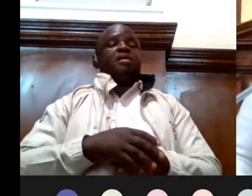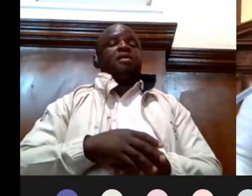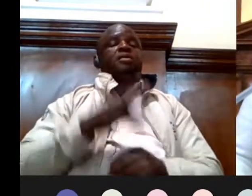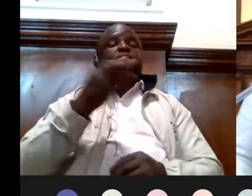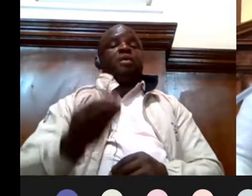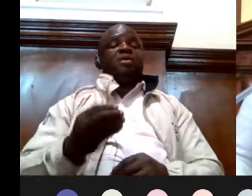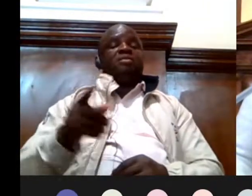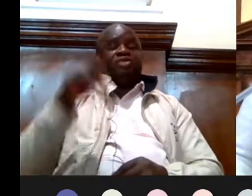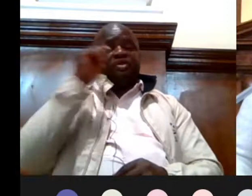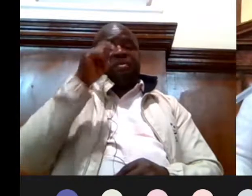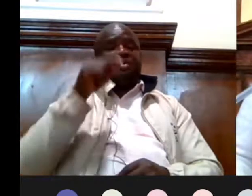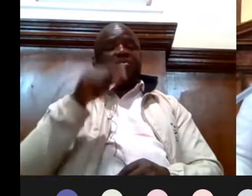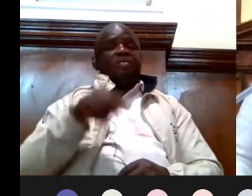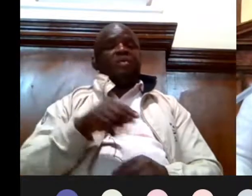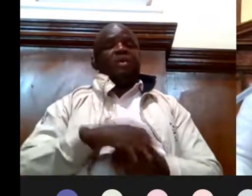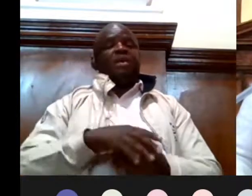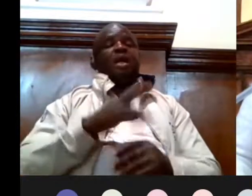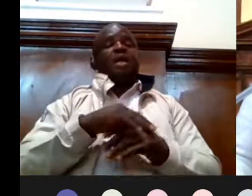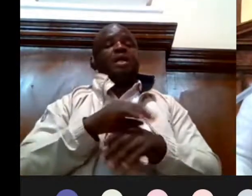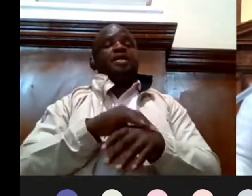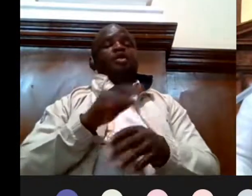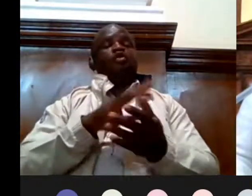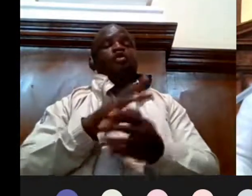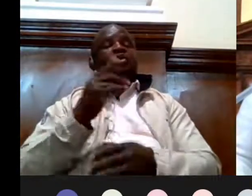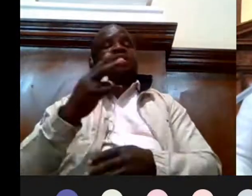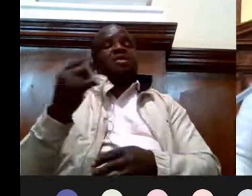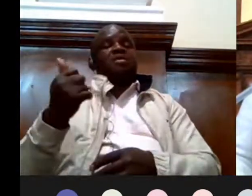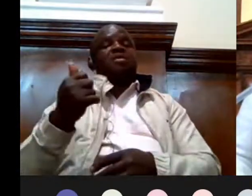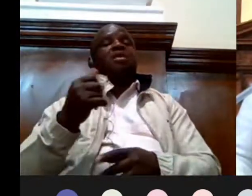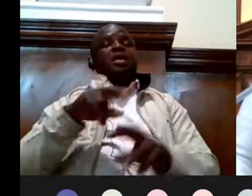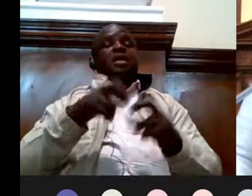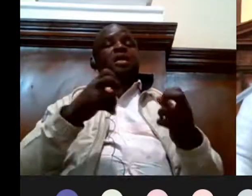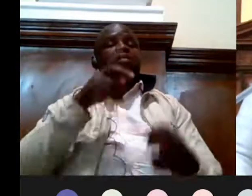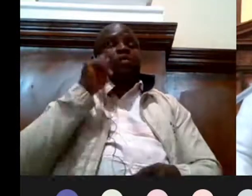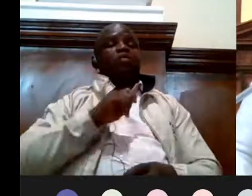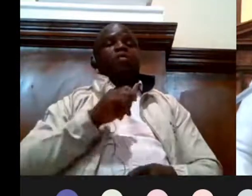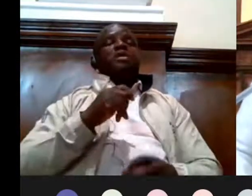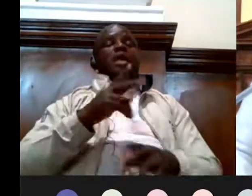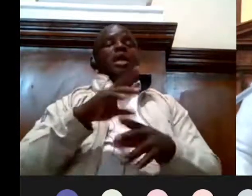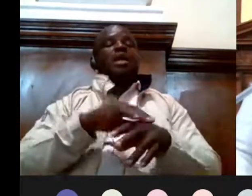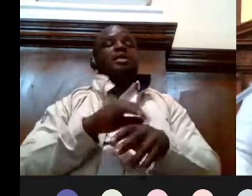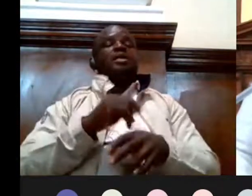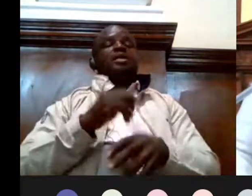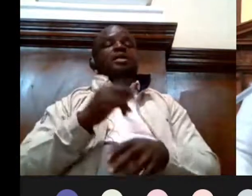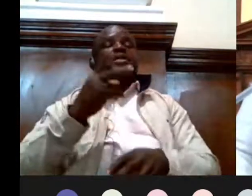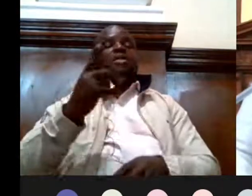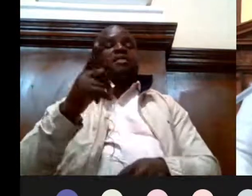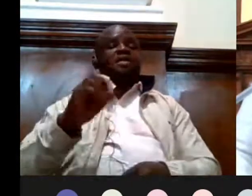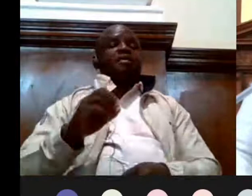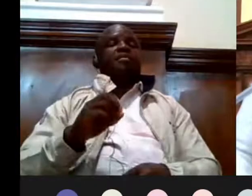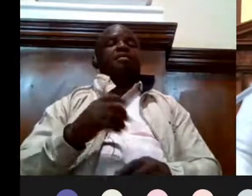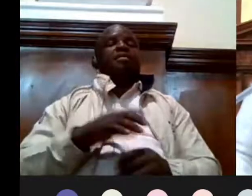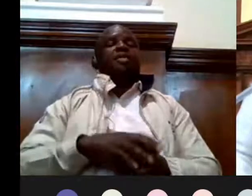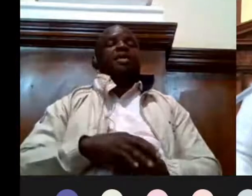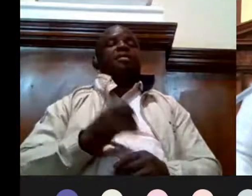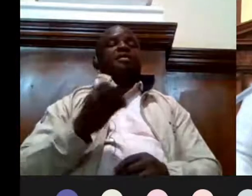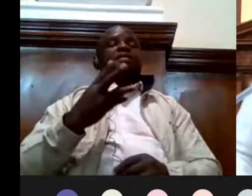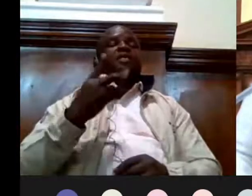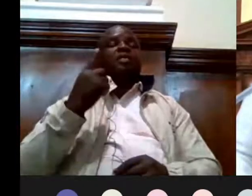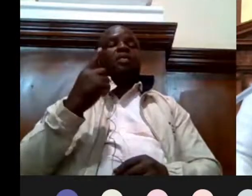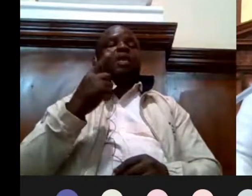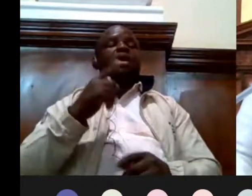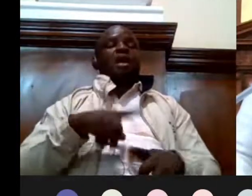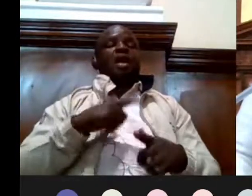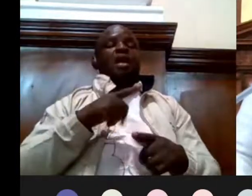Umntana oyinkwenkwe ongumfana one 26 years warepa umakhulu one 70 years ufumane only one life